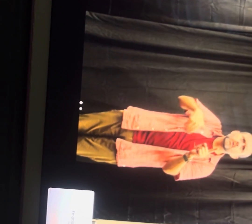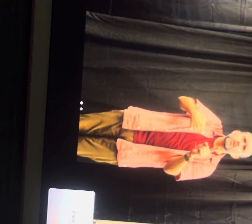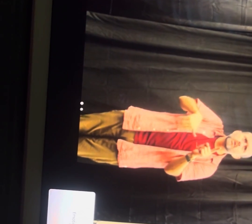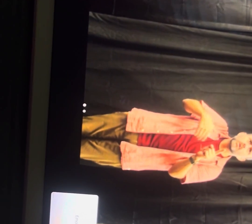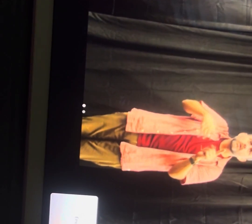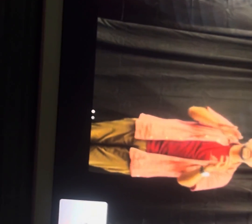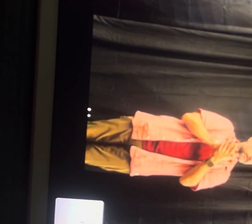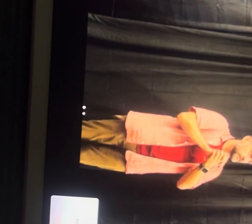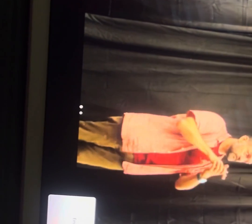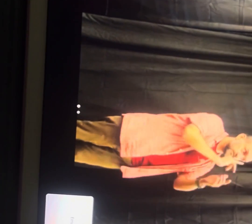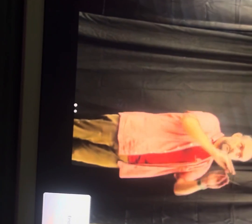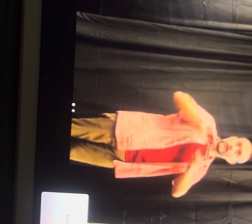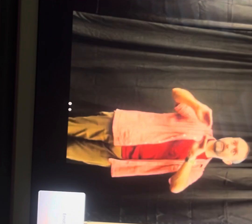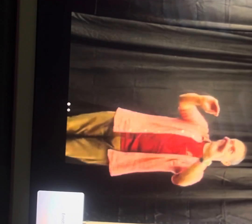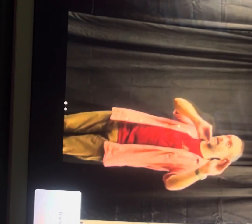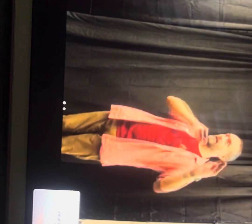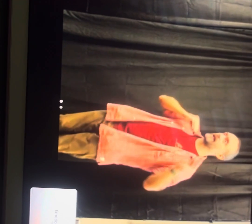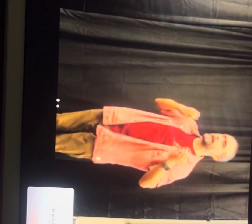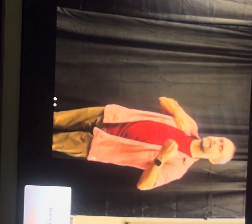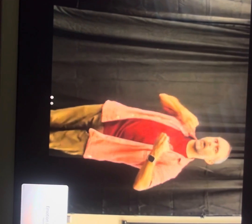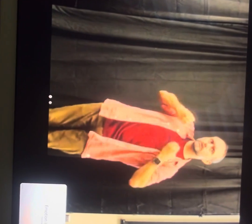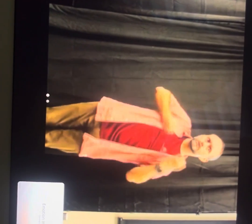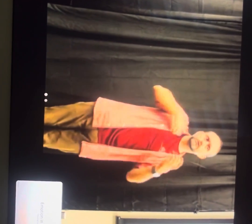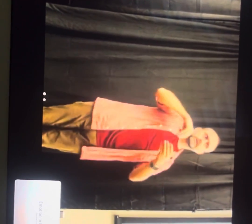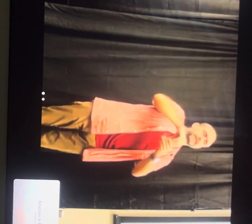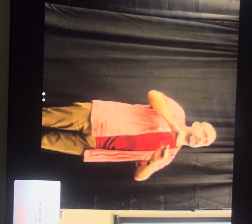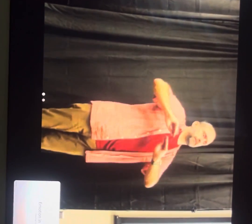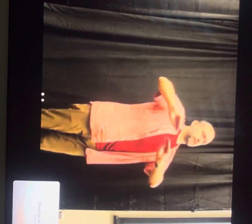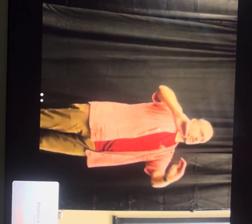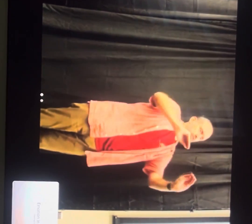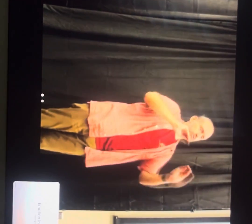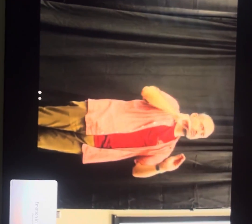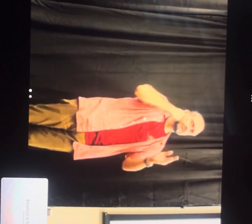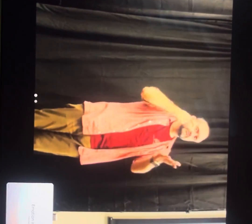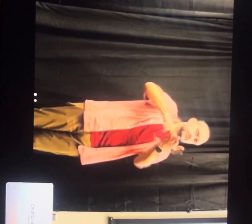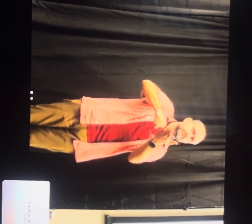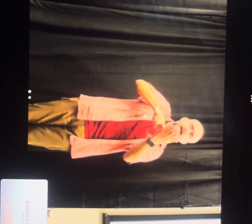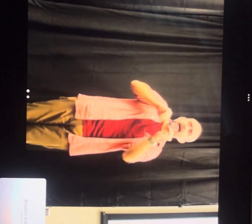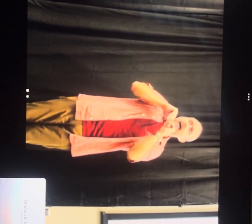wow. Okay? So really including movement